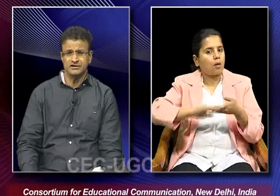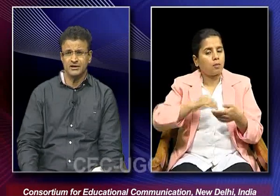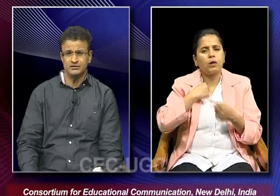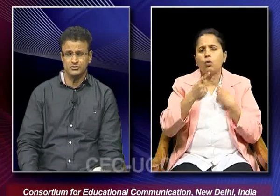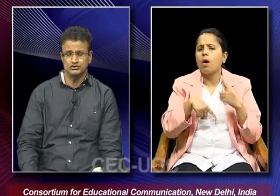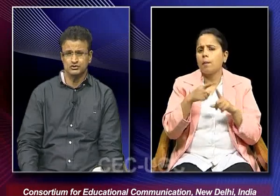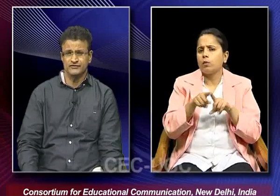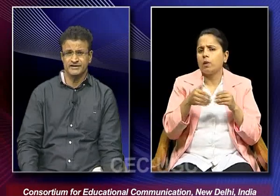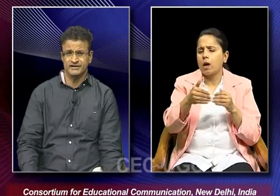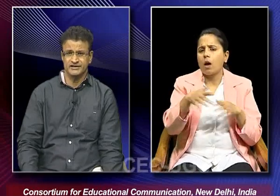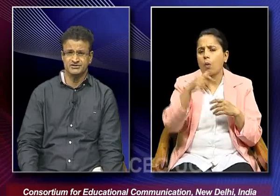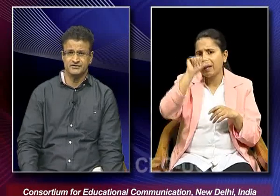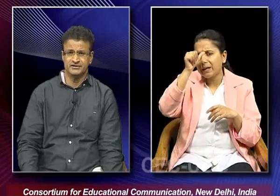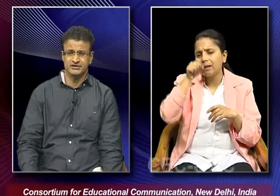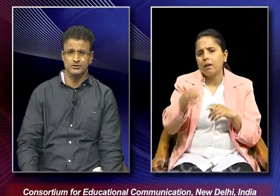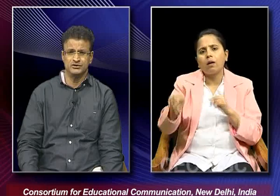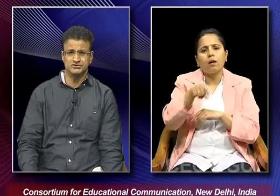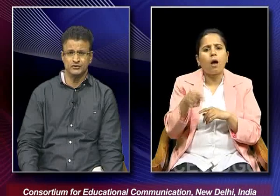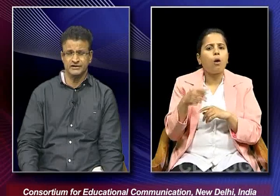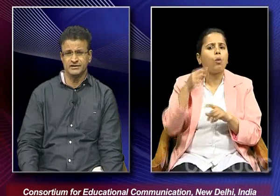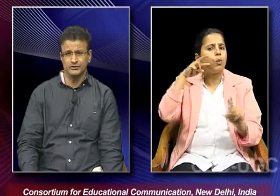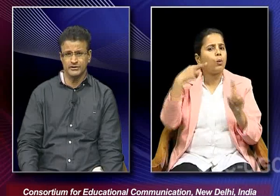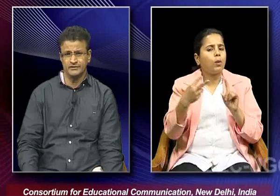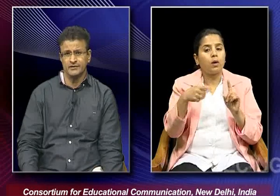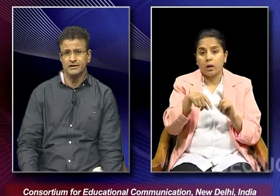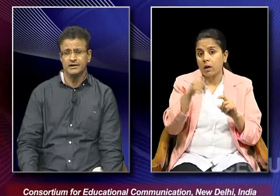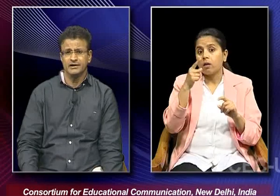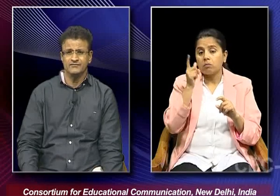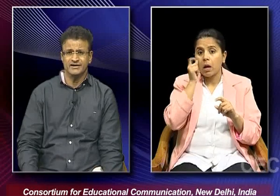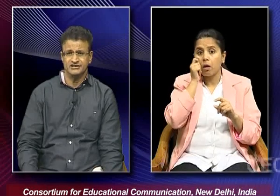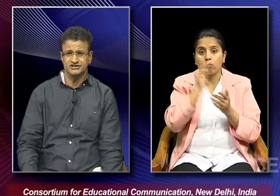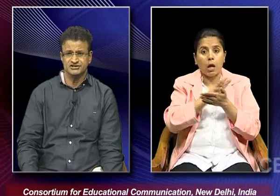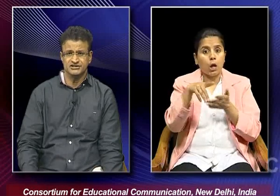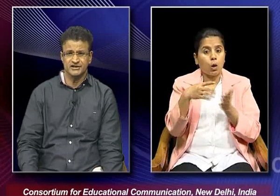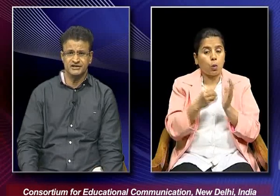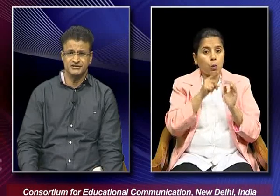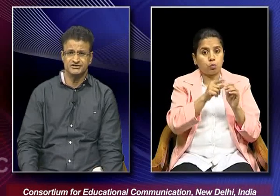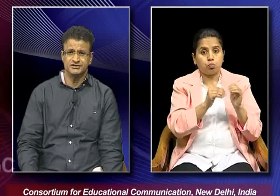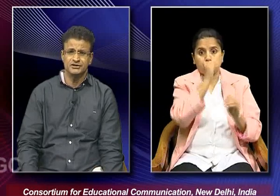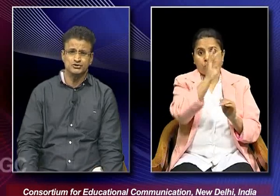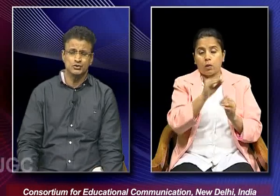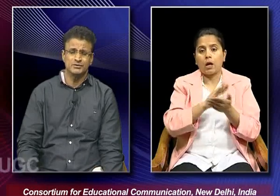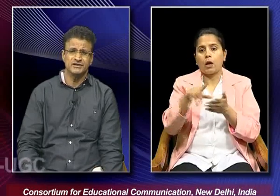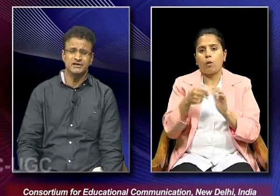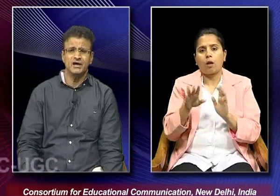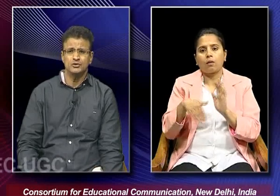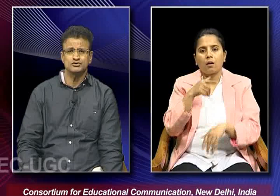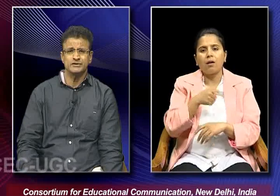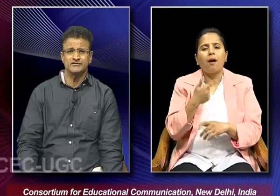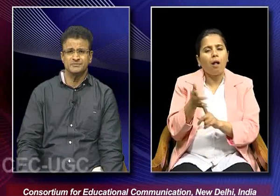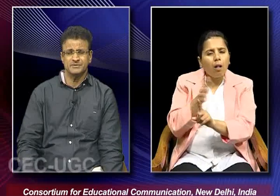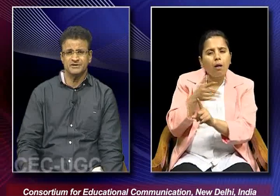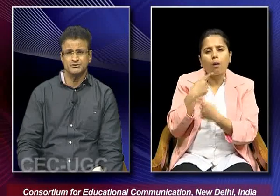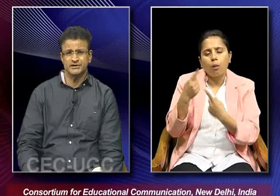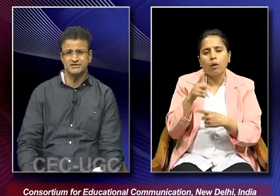that how the notion of Indianness, where hero is wooing the heroine and finally she agrees. So they are also in a